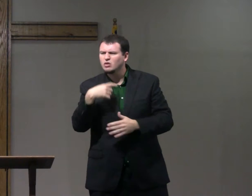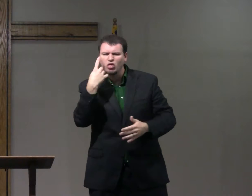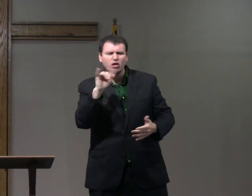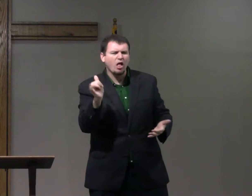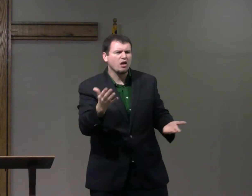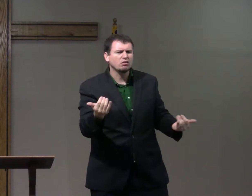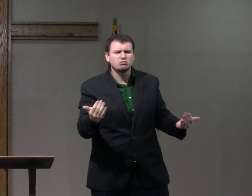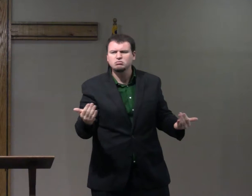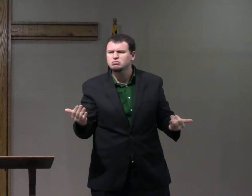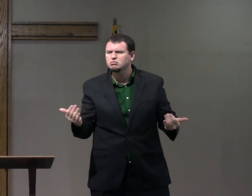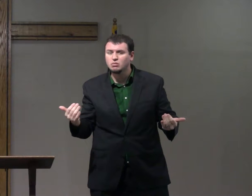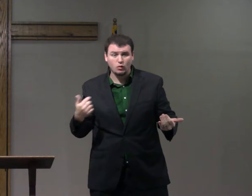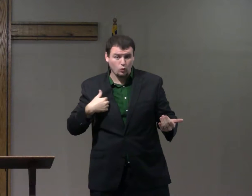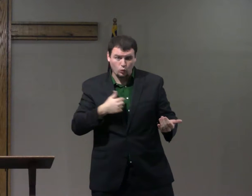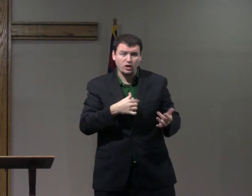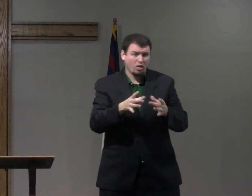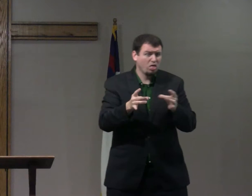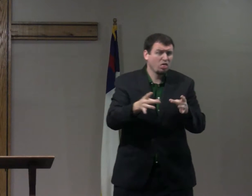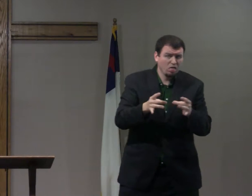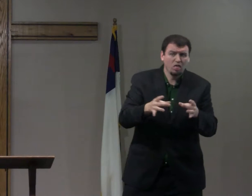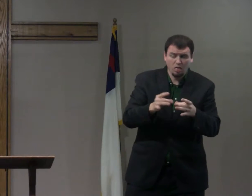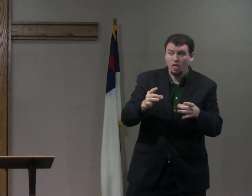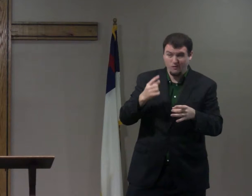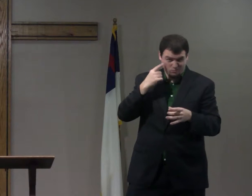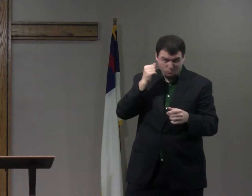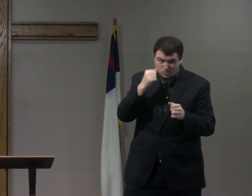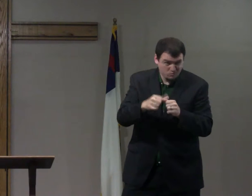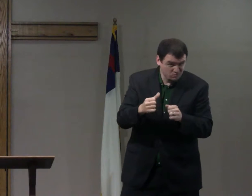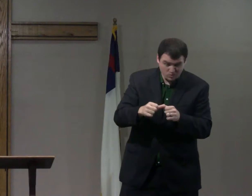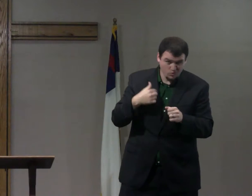What did that look like, Jesus dying on the cross?